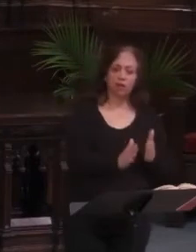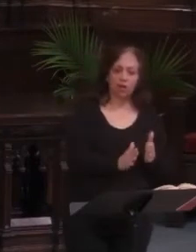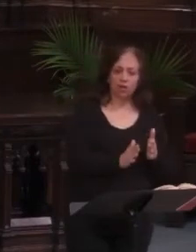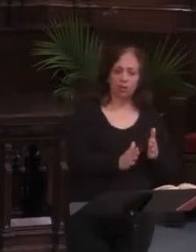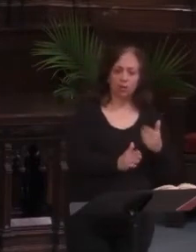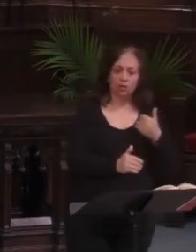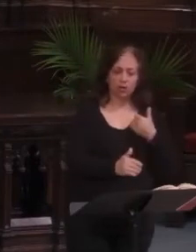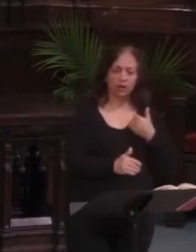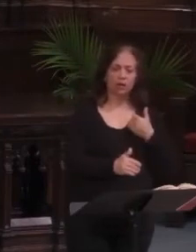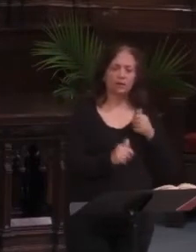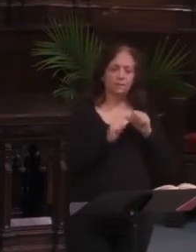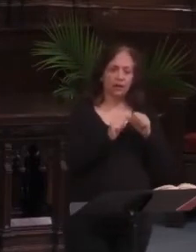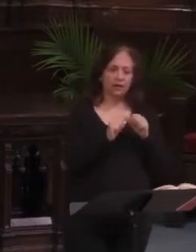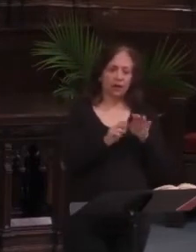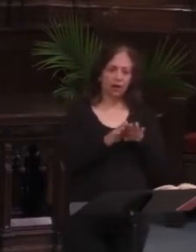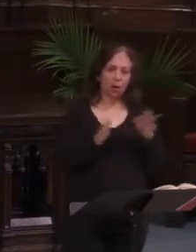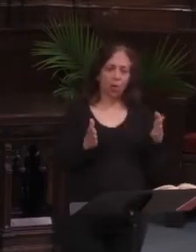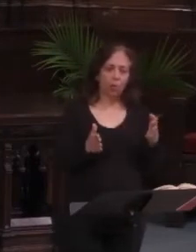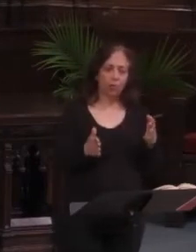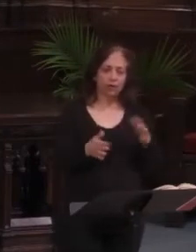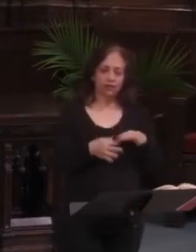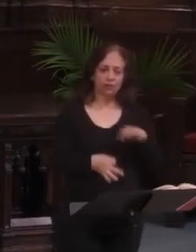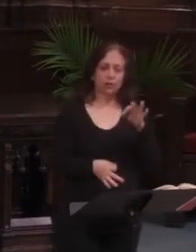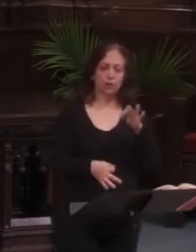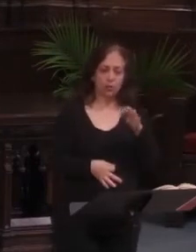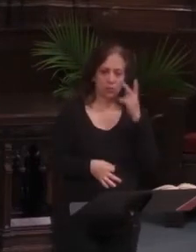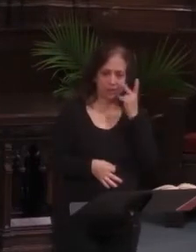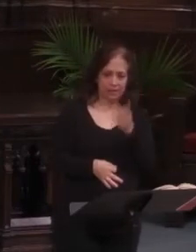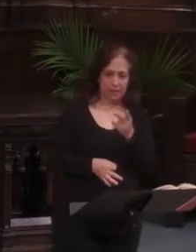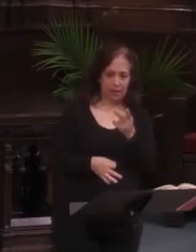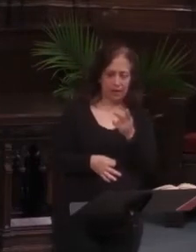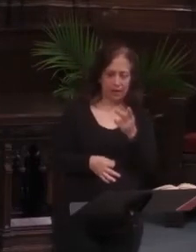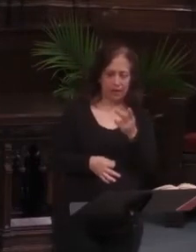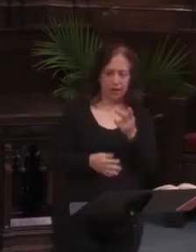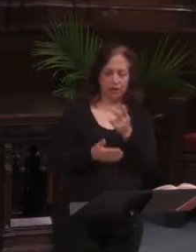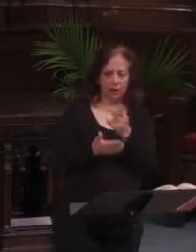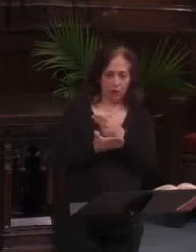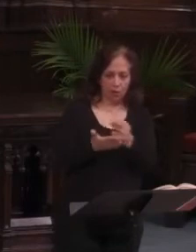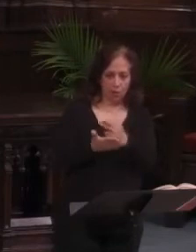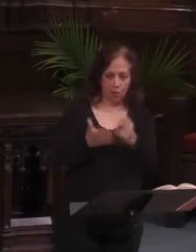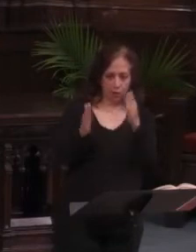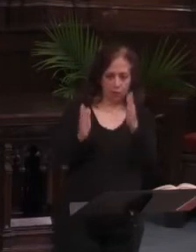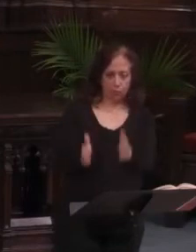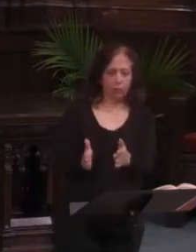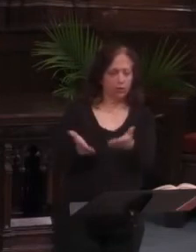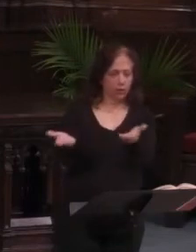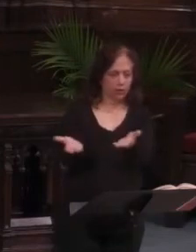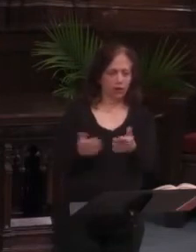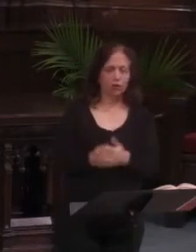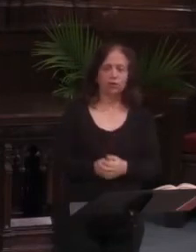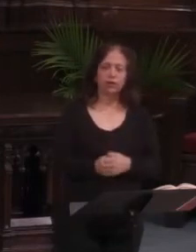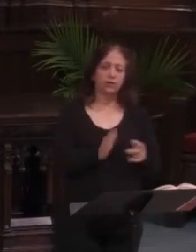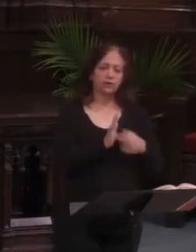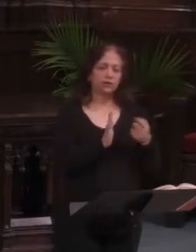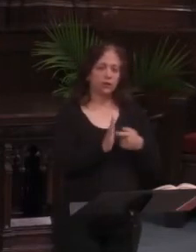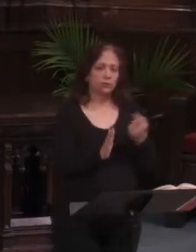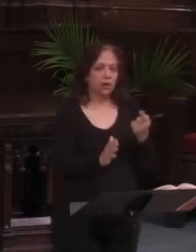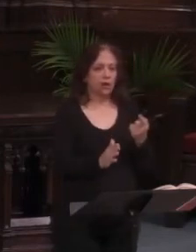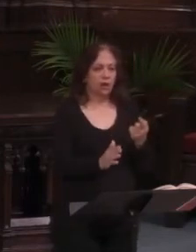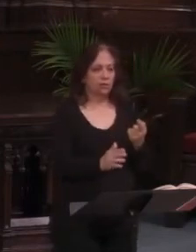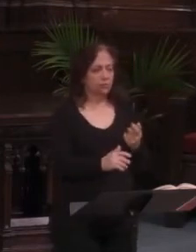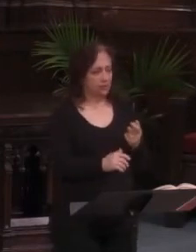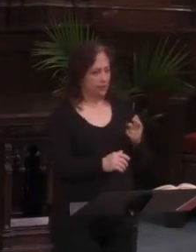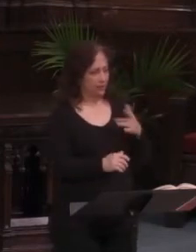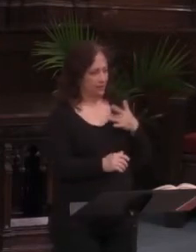open spirit to seeing and recognizing the holy in their midst. Sometimes maybe we can be